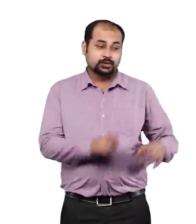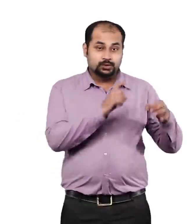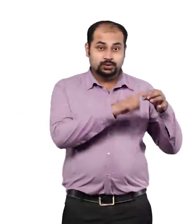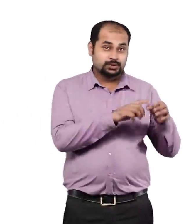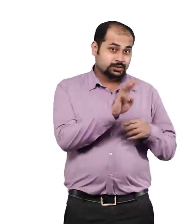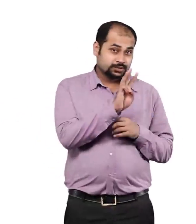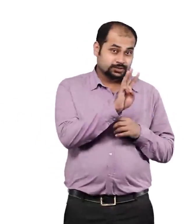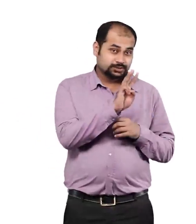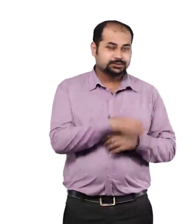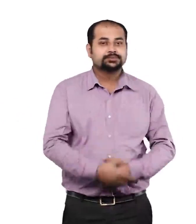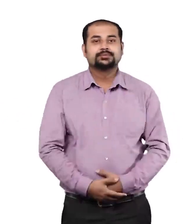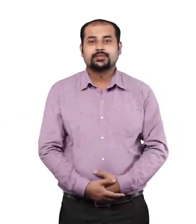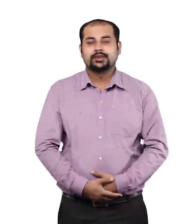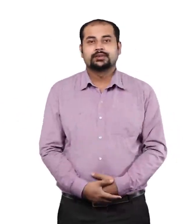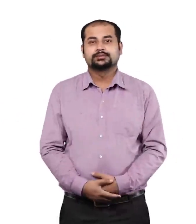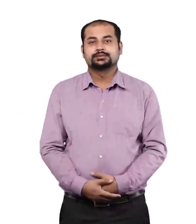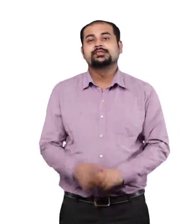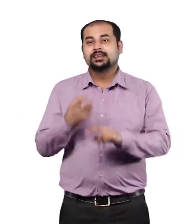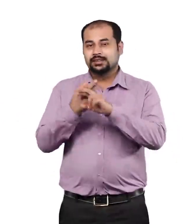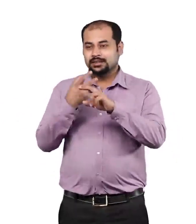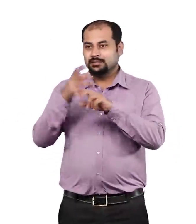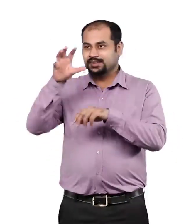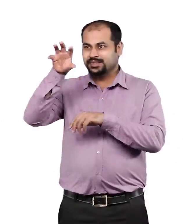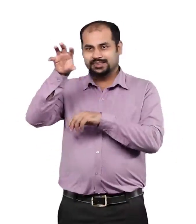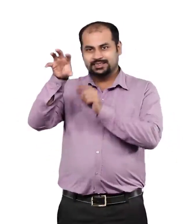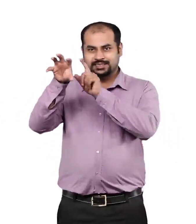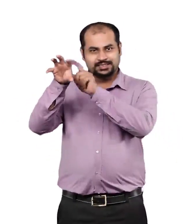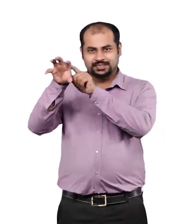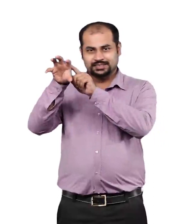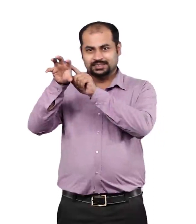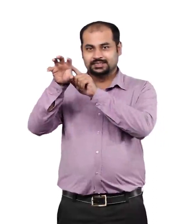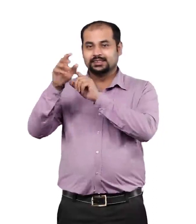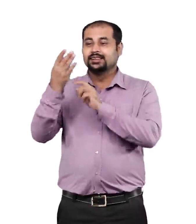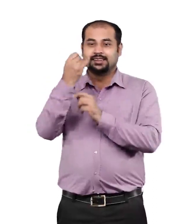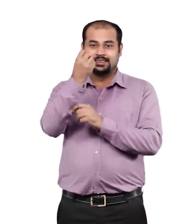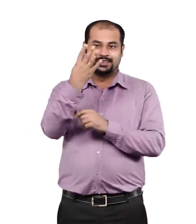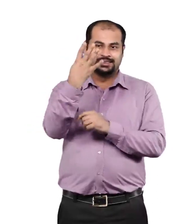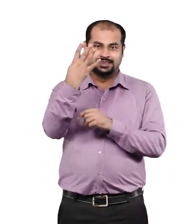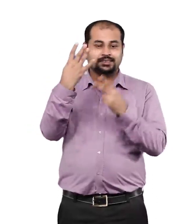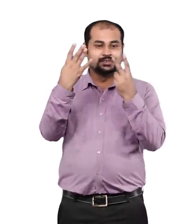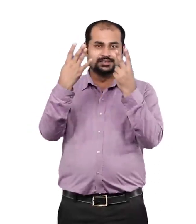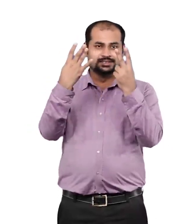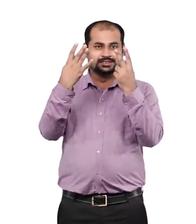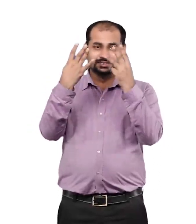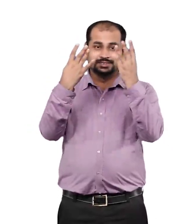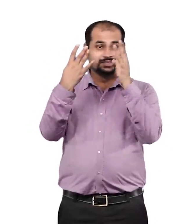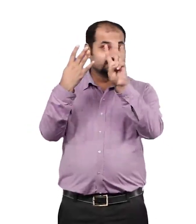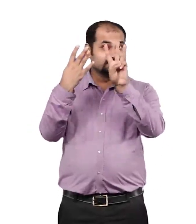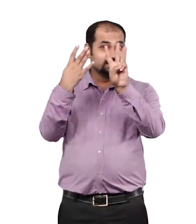Question 3. Draw a kite 7 fingers away from the stone.